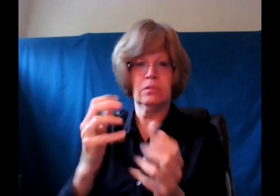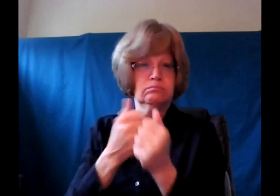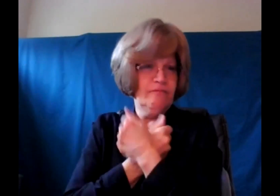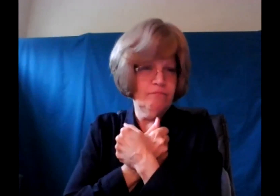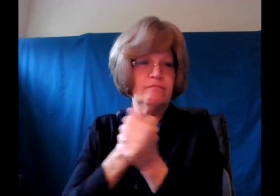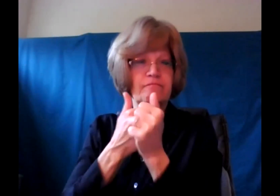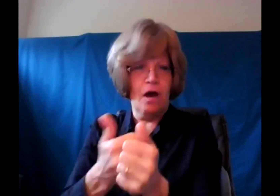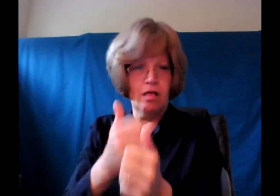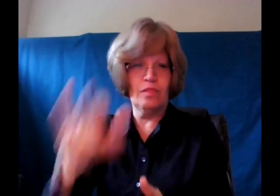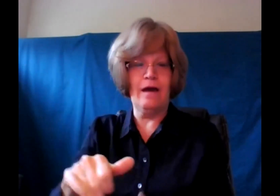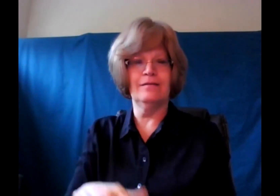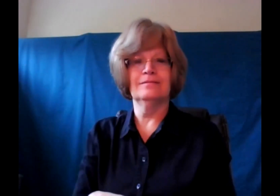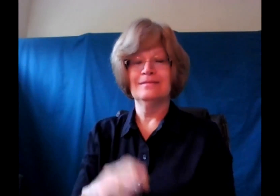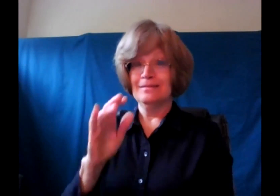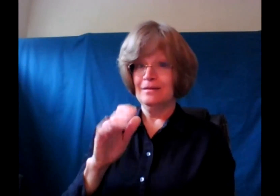for nothing.